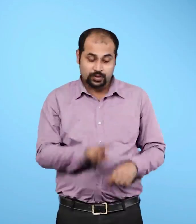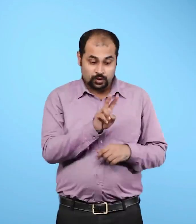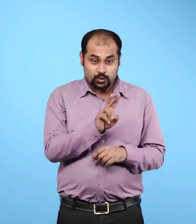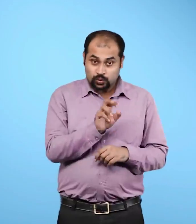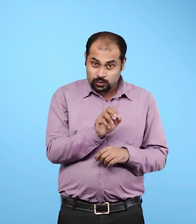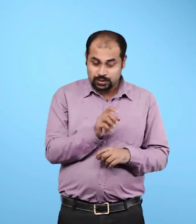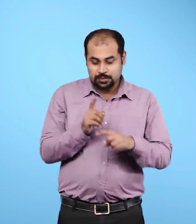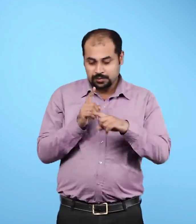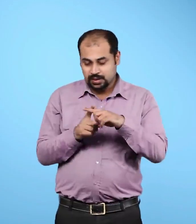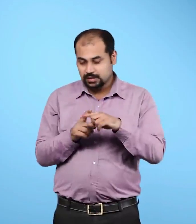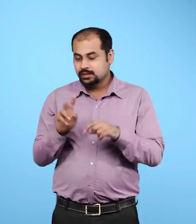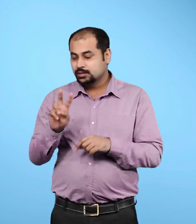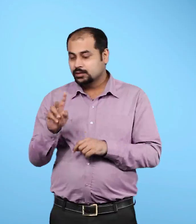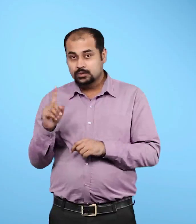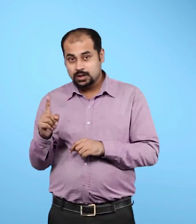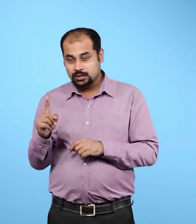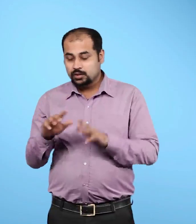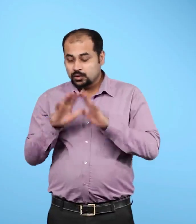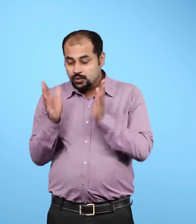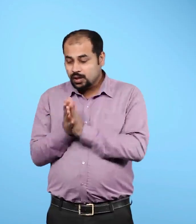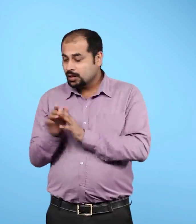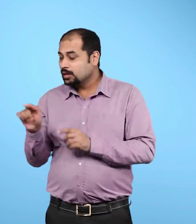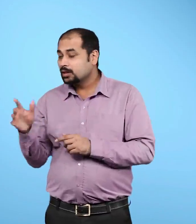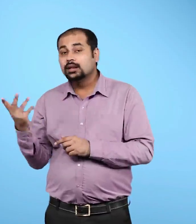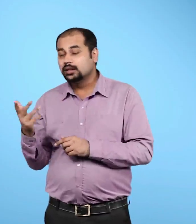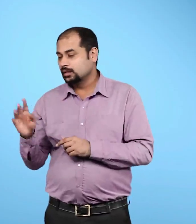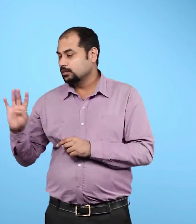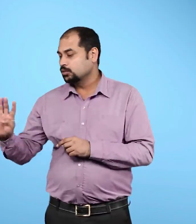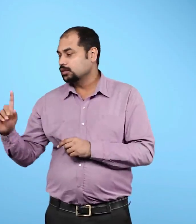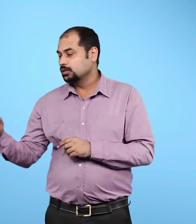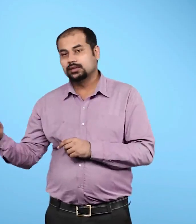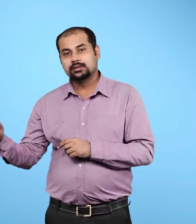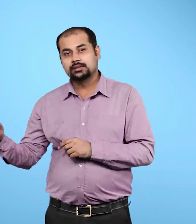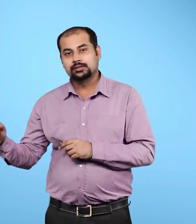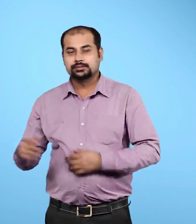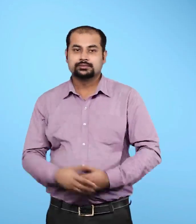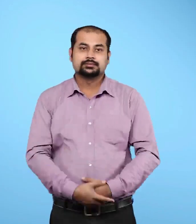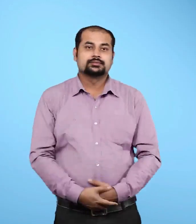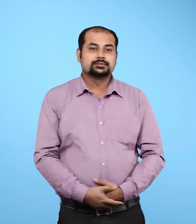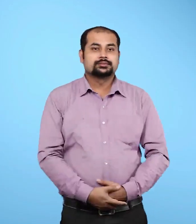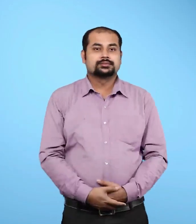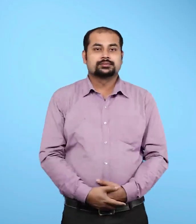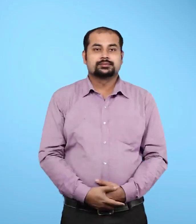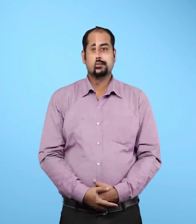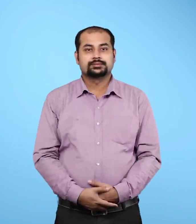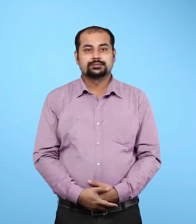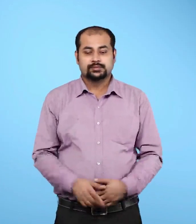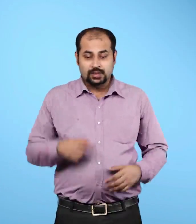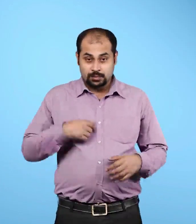So, 20 plus 21 is equal to 41.